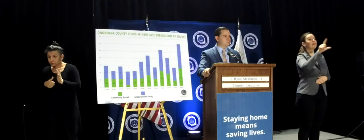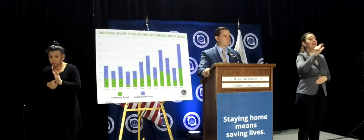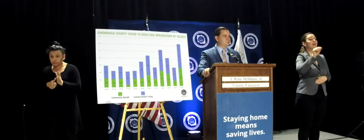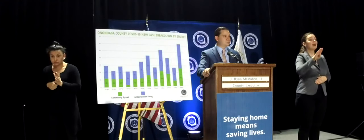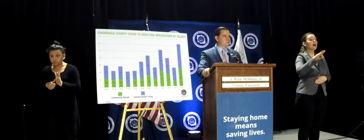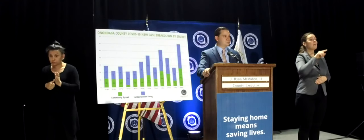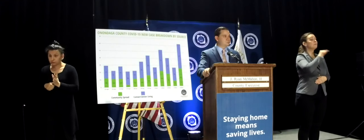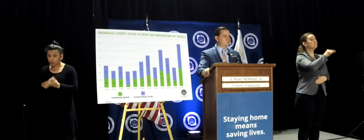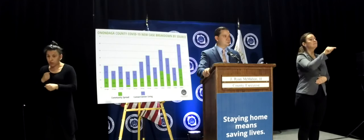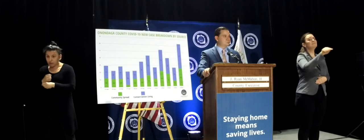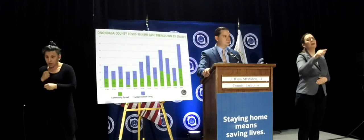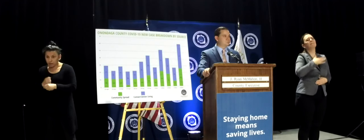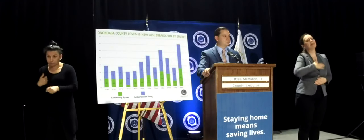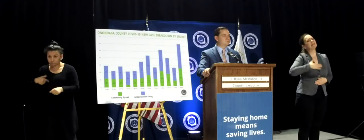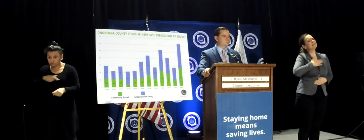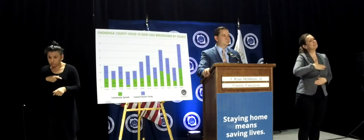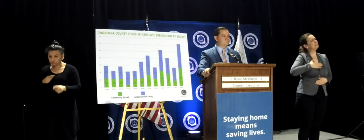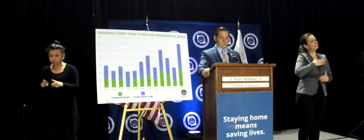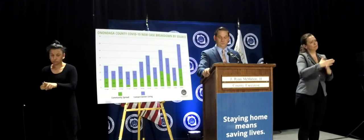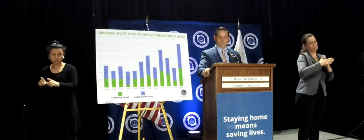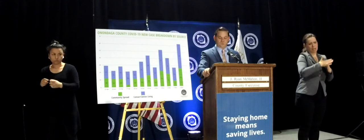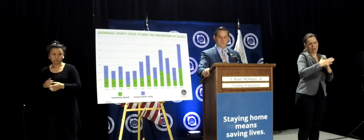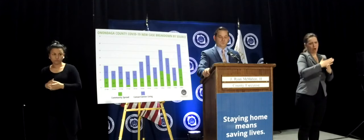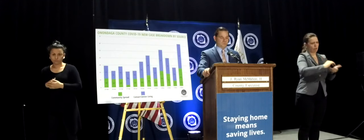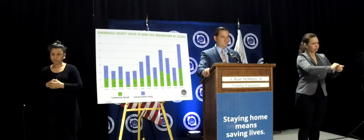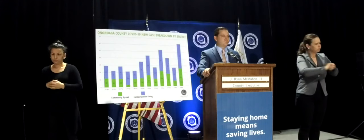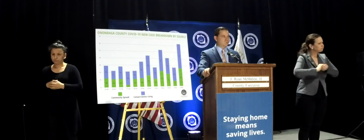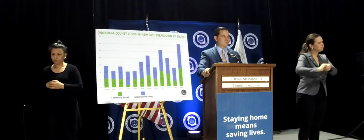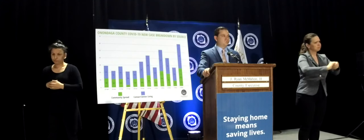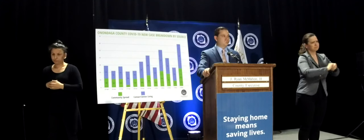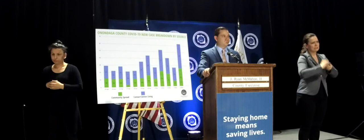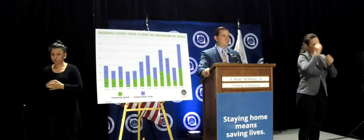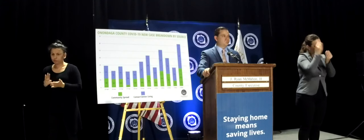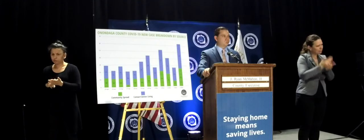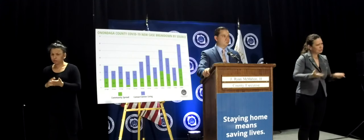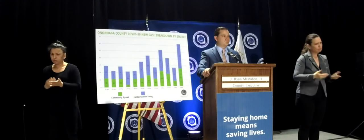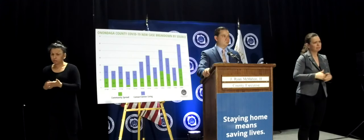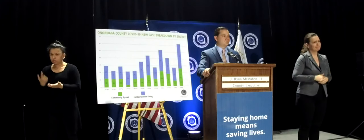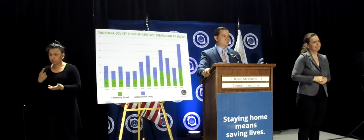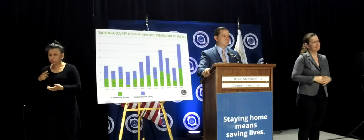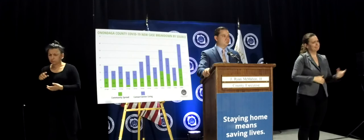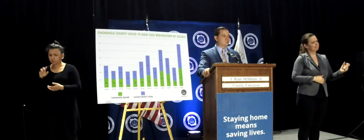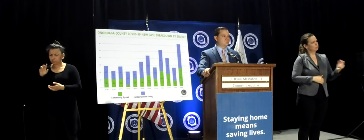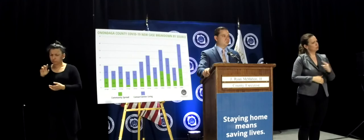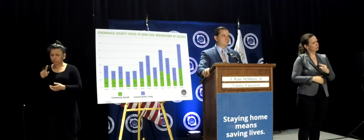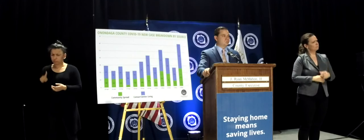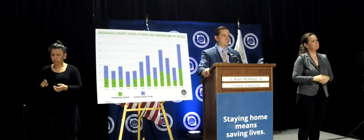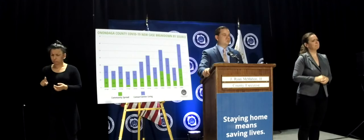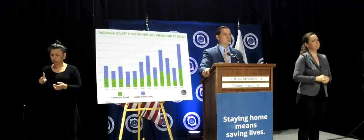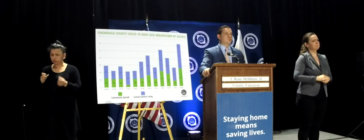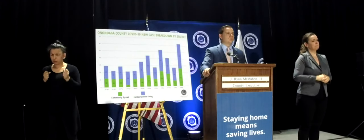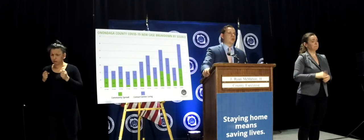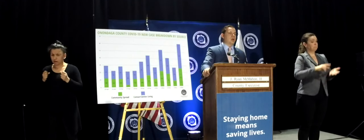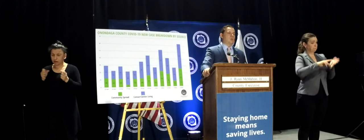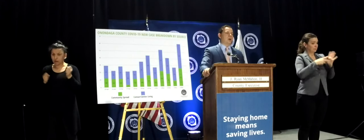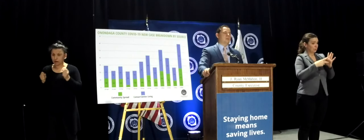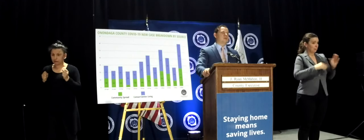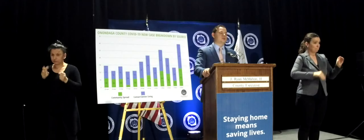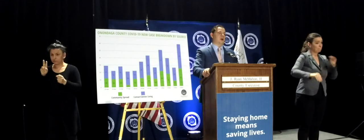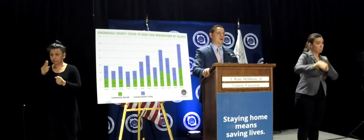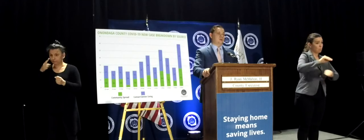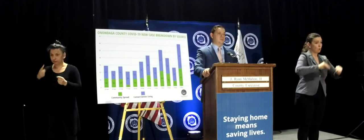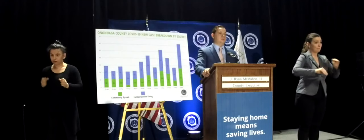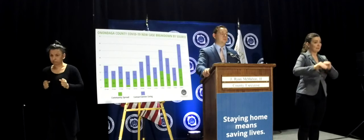like vans going out to certain areas for mobile testing? And when would something like that start? Yeah, we'll